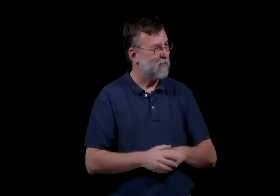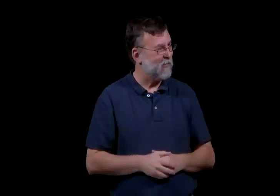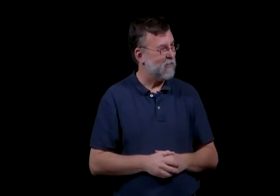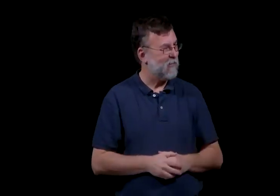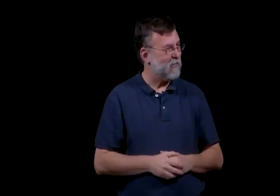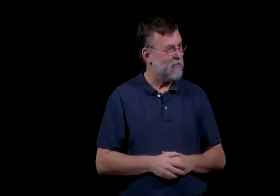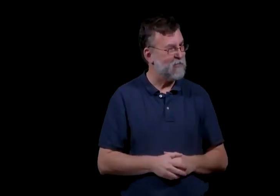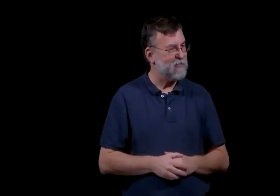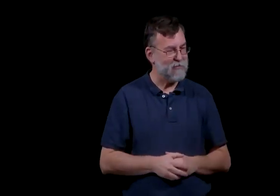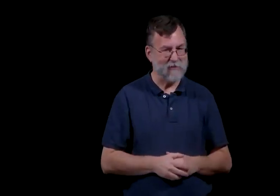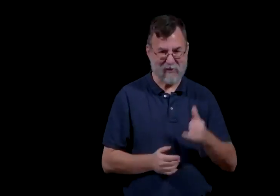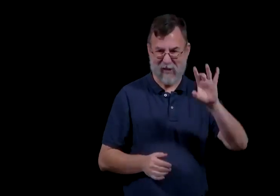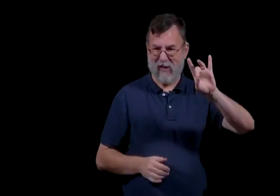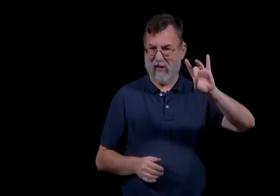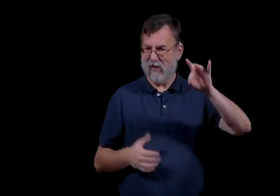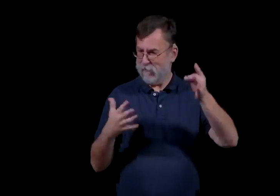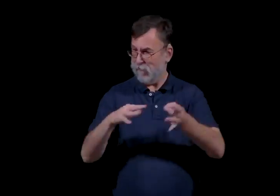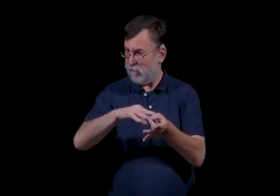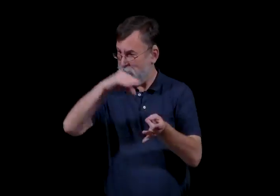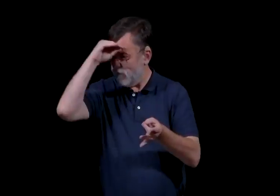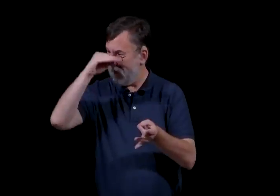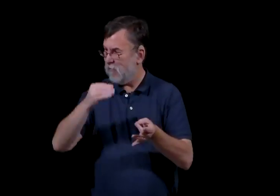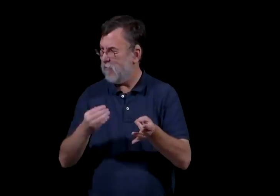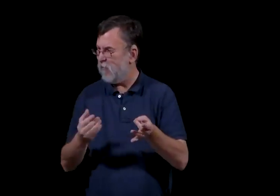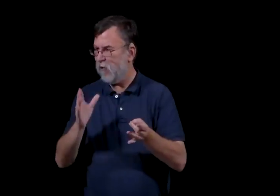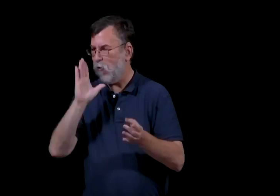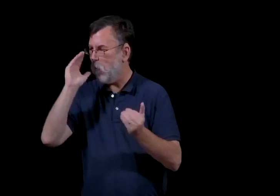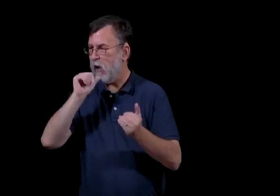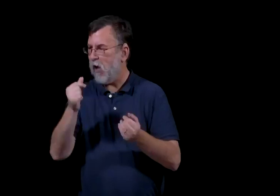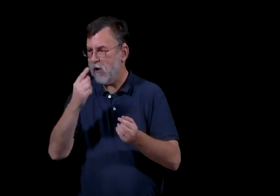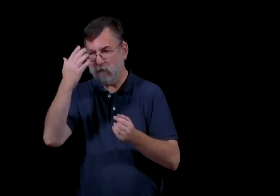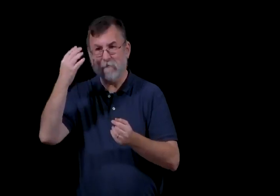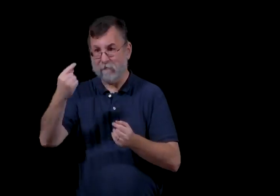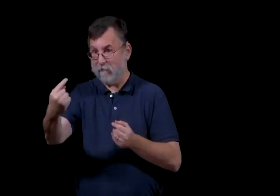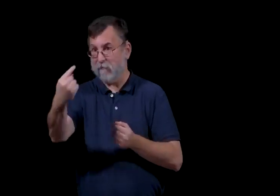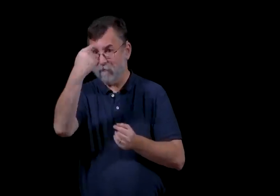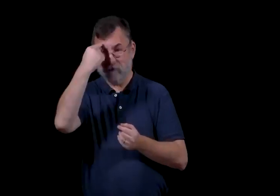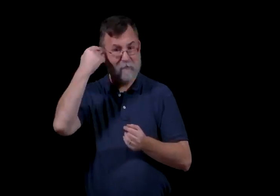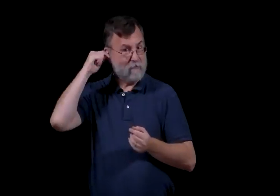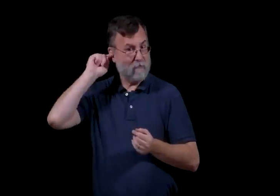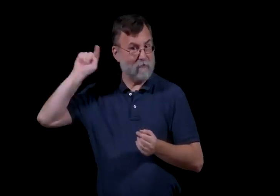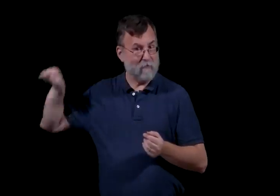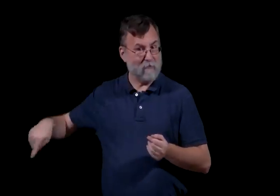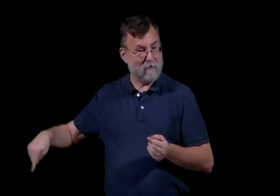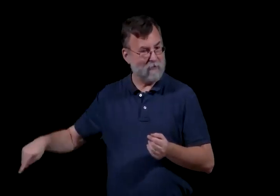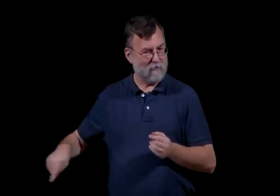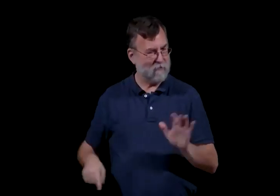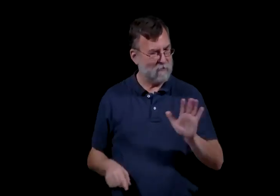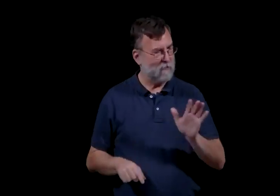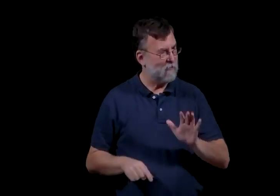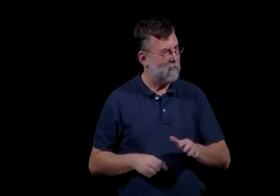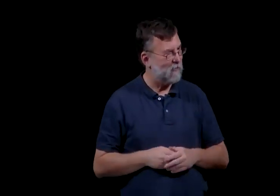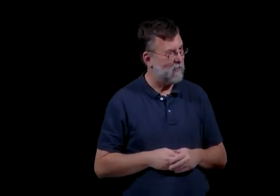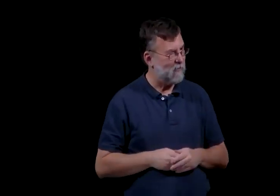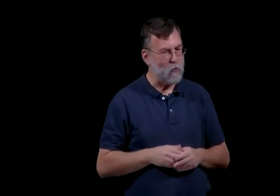he disciplines us. He guides us. So these are eight main words that apply to this